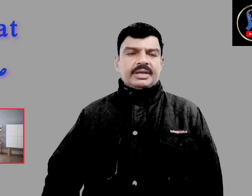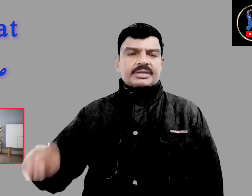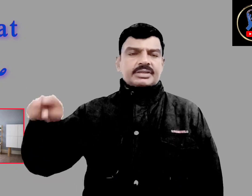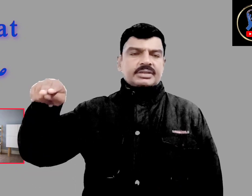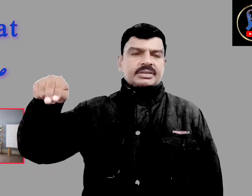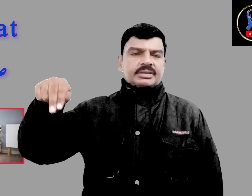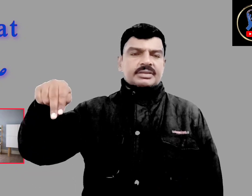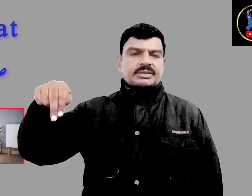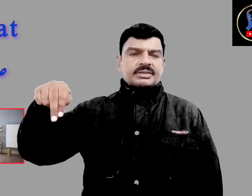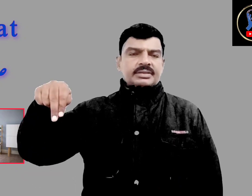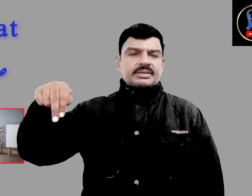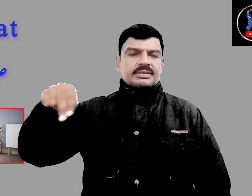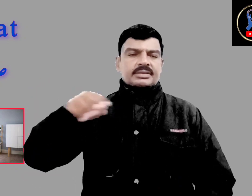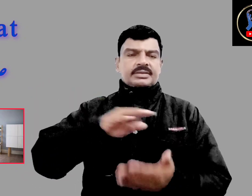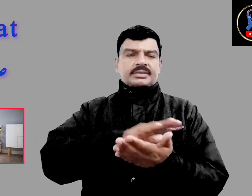neat,